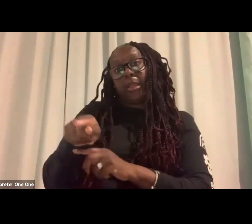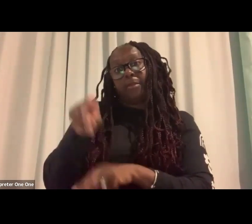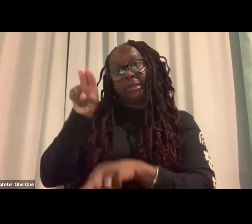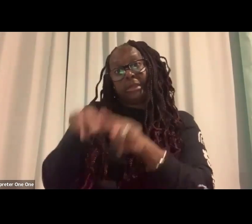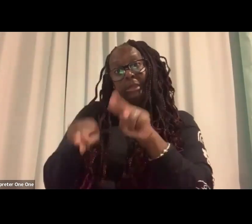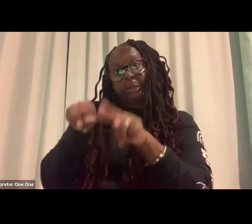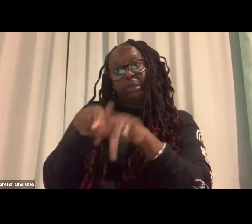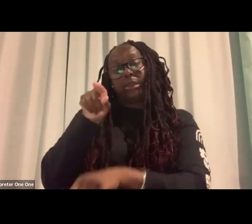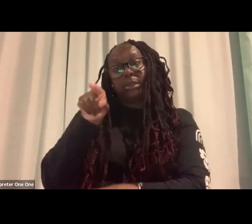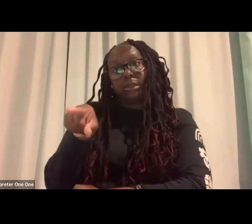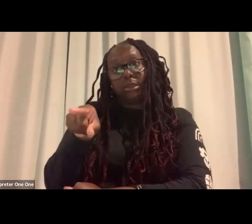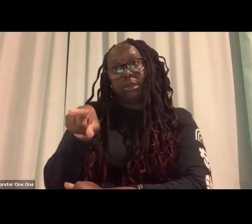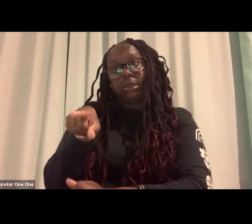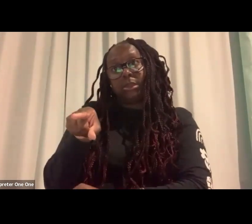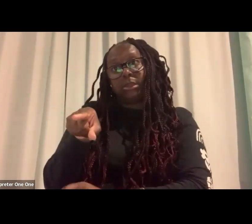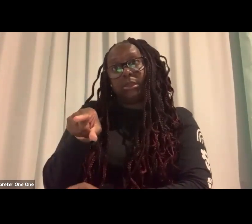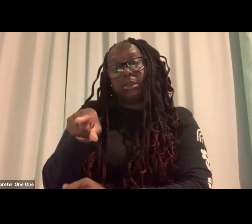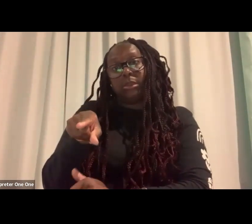back, to